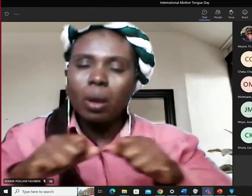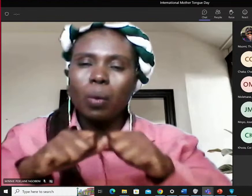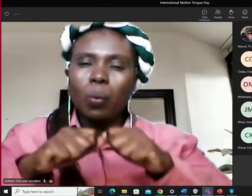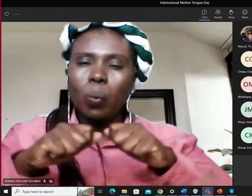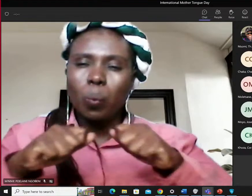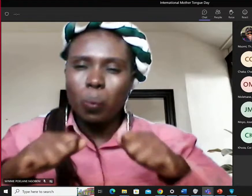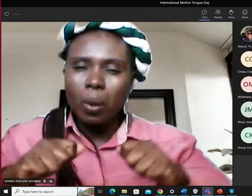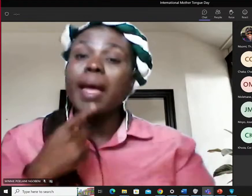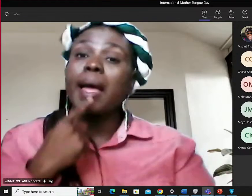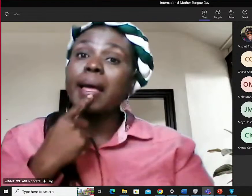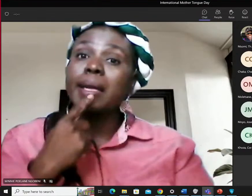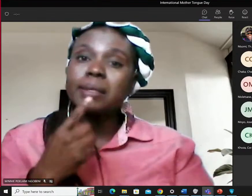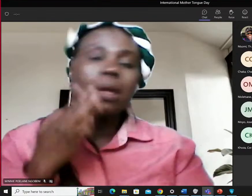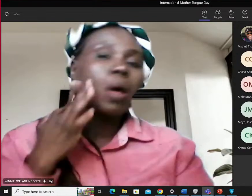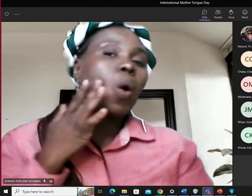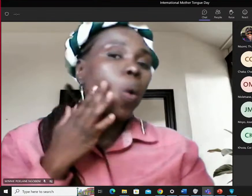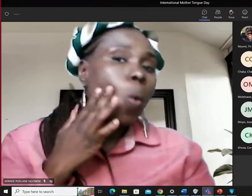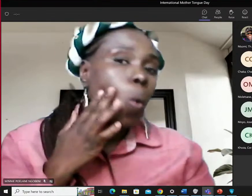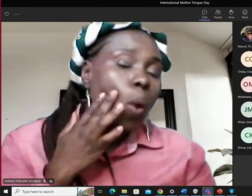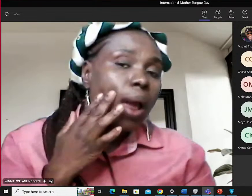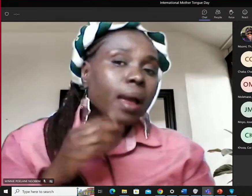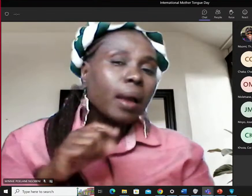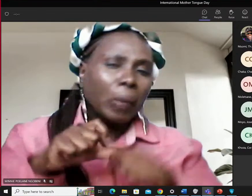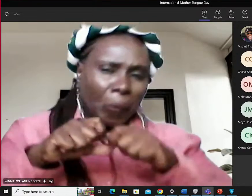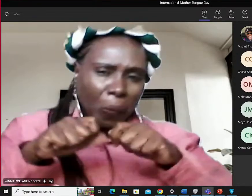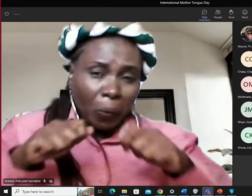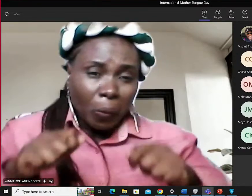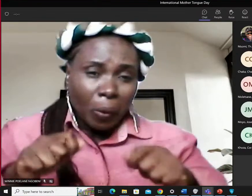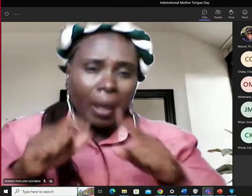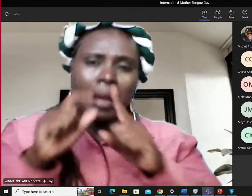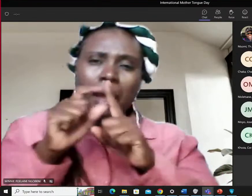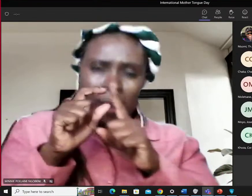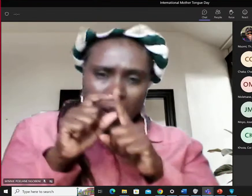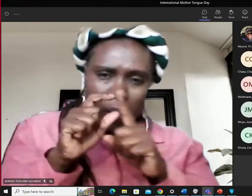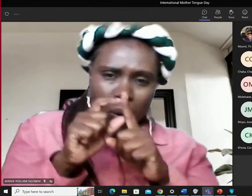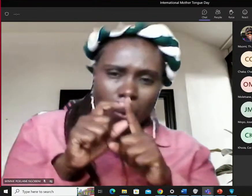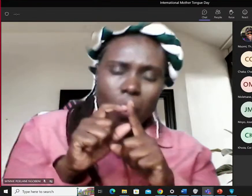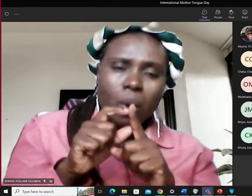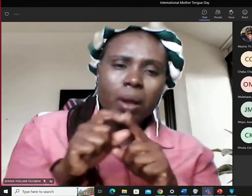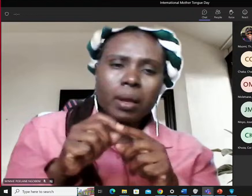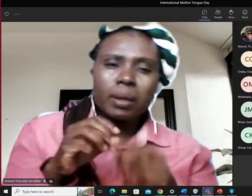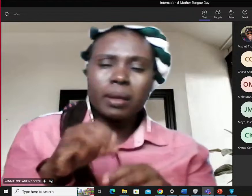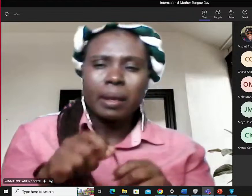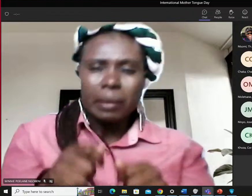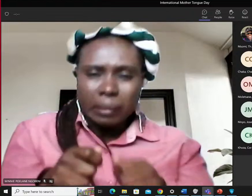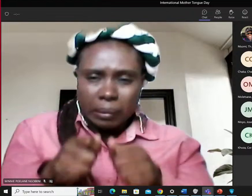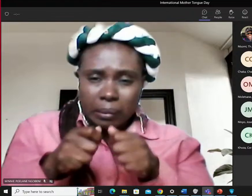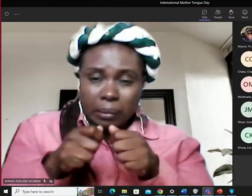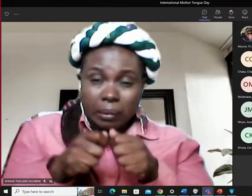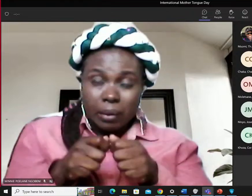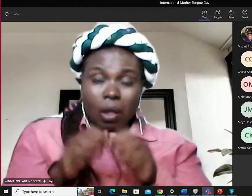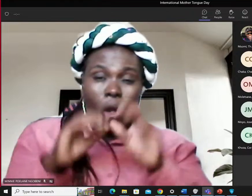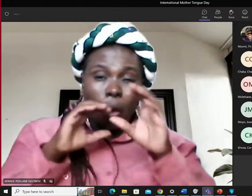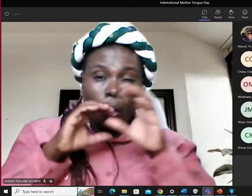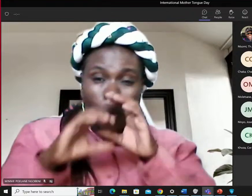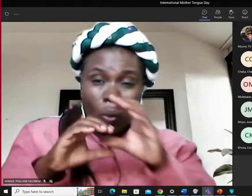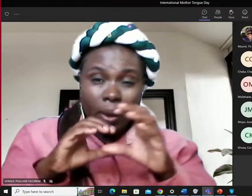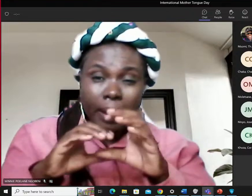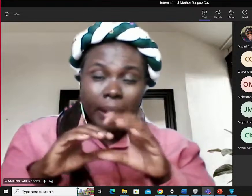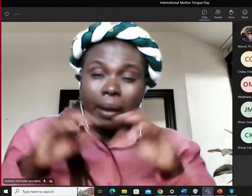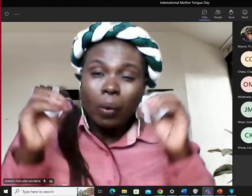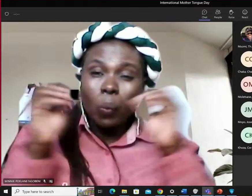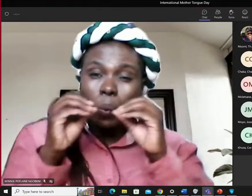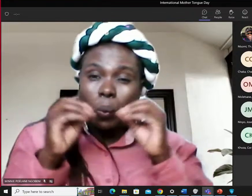when do you pull out the weeds? When do you pull out the carrot? There's no communication. Then they start